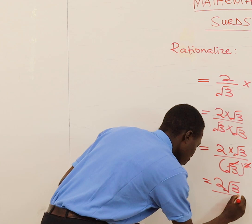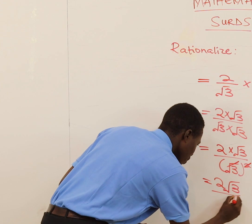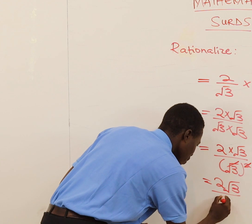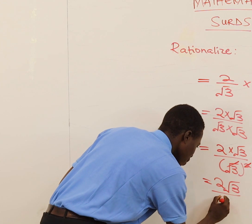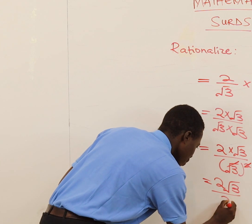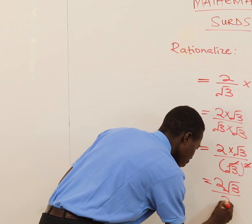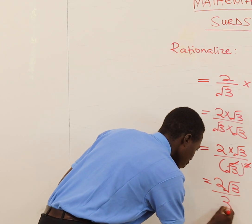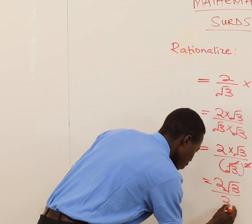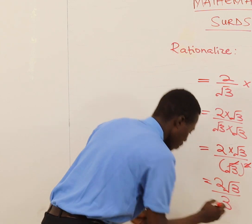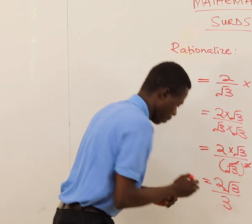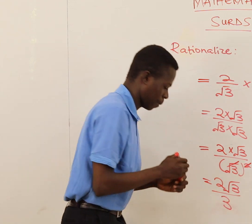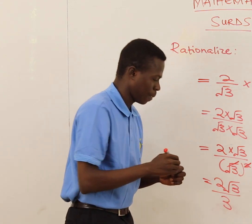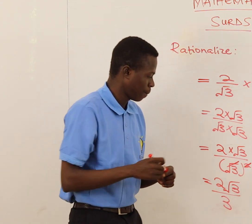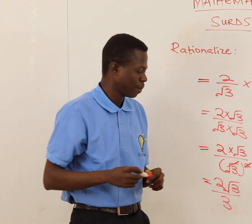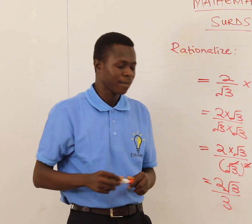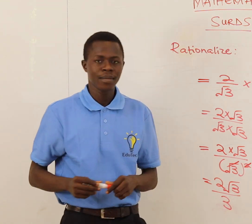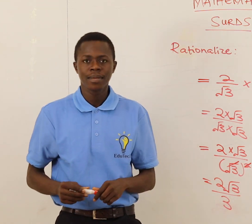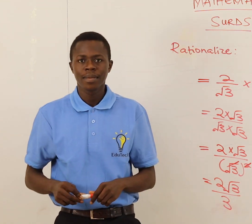2 square root of 3.